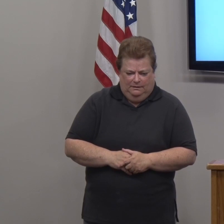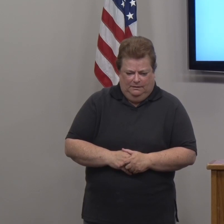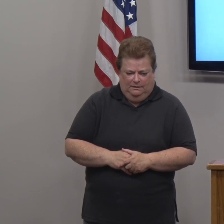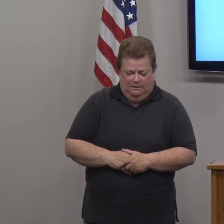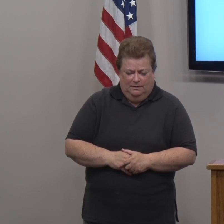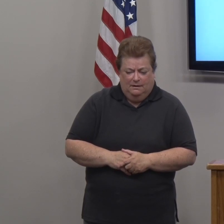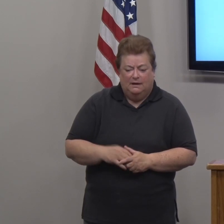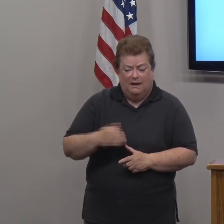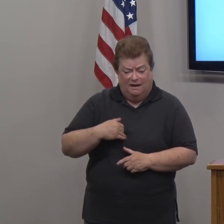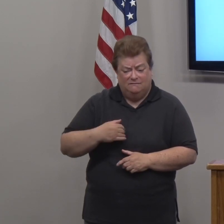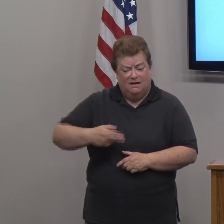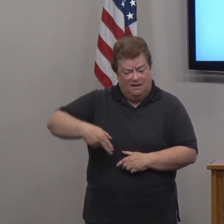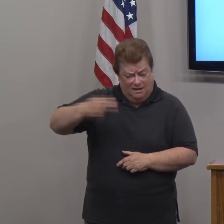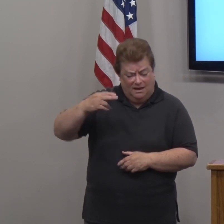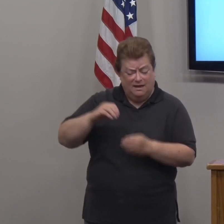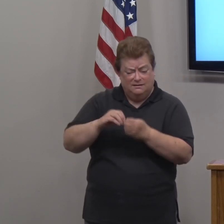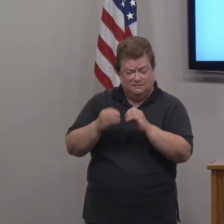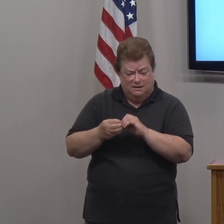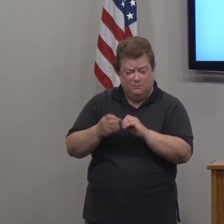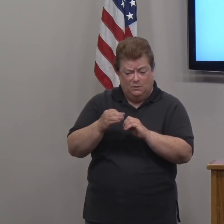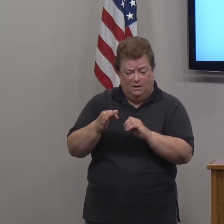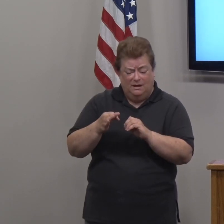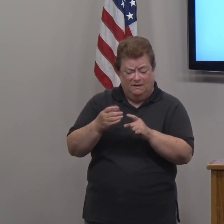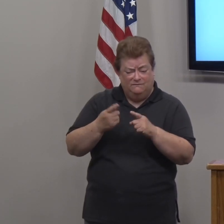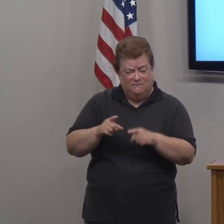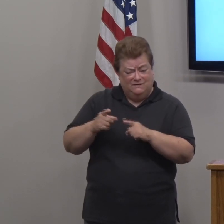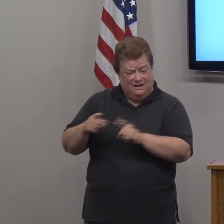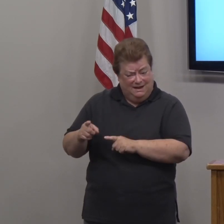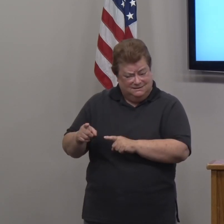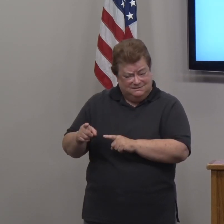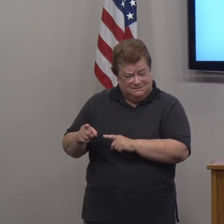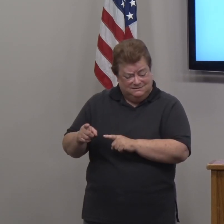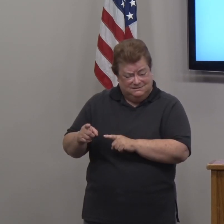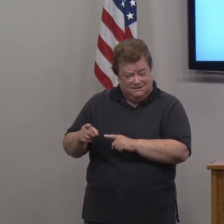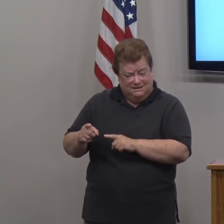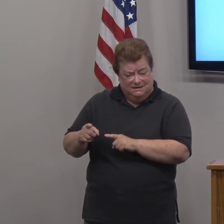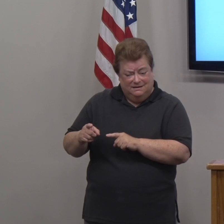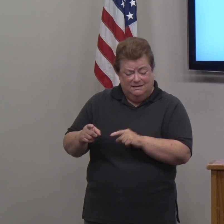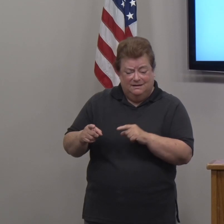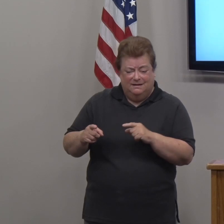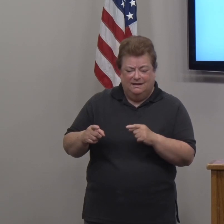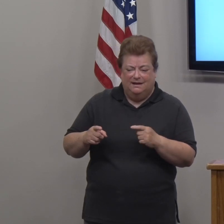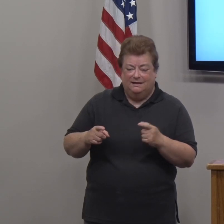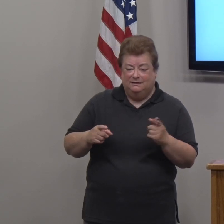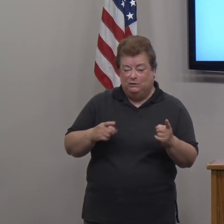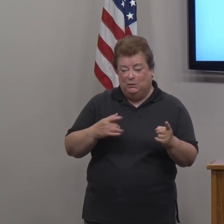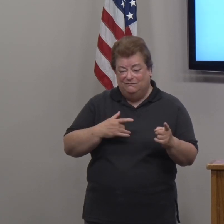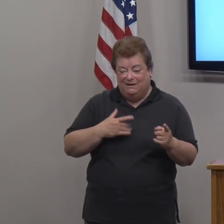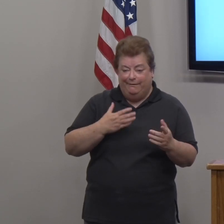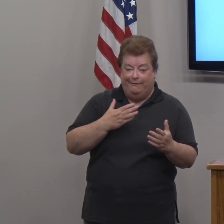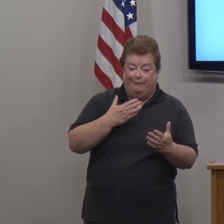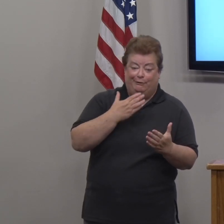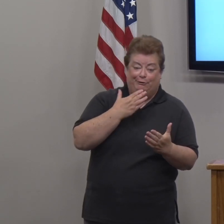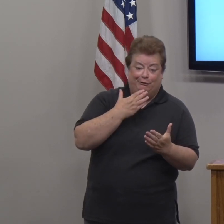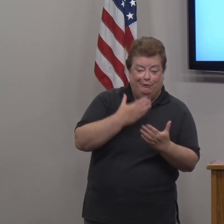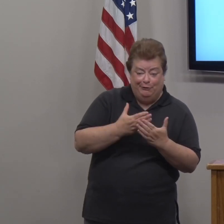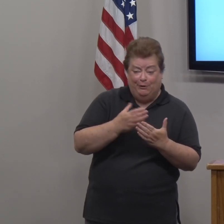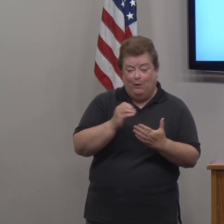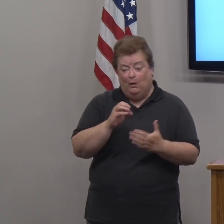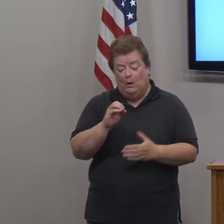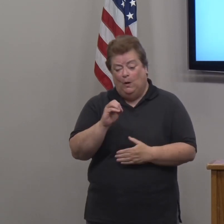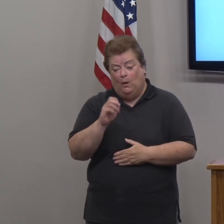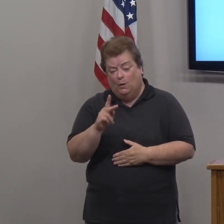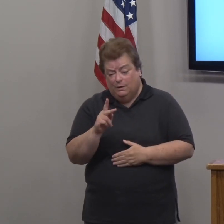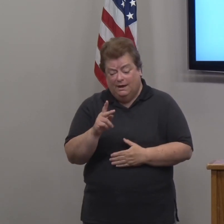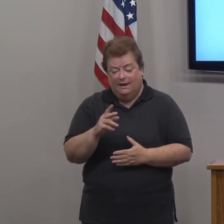high number of cases, do you feel, I don't want to, good's probably not the right term, but do you feel okay about the fact that